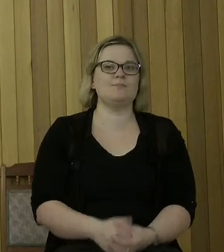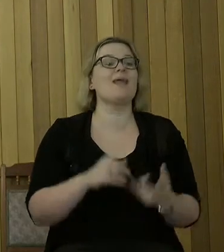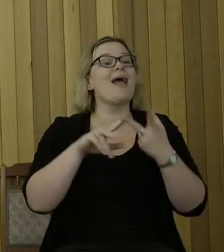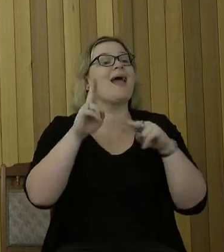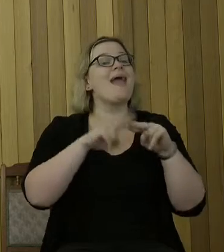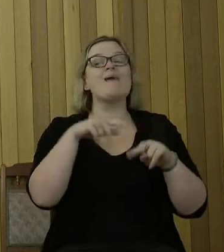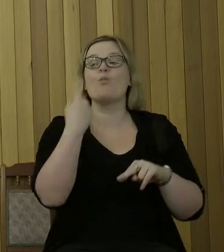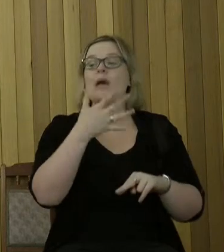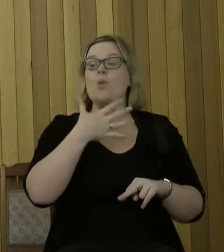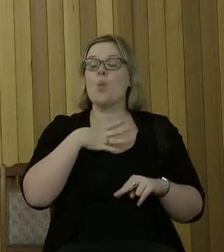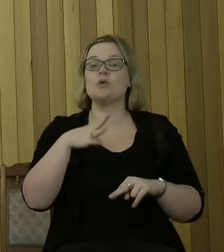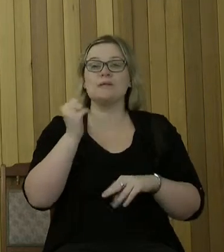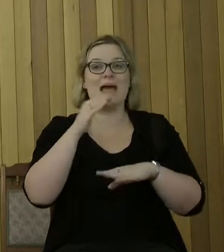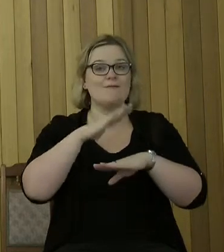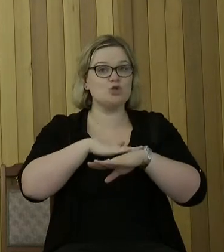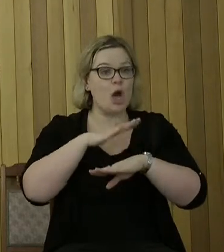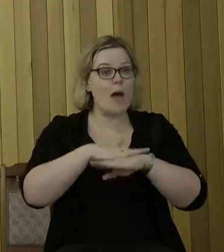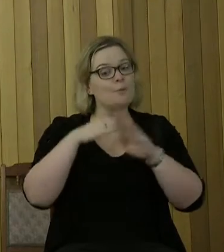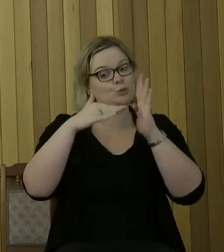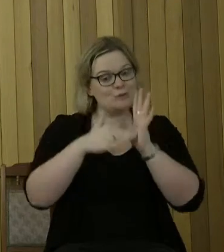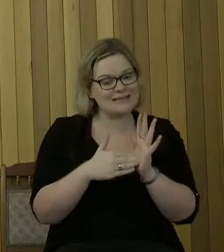If we want to have time to sit at Jesus' feet,